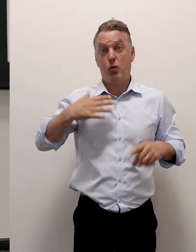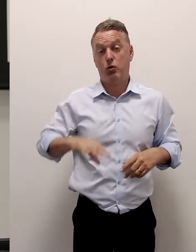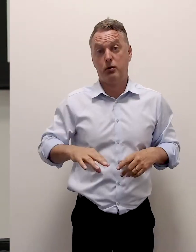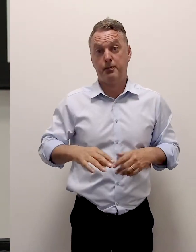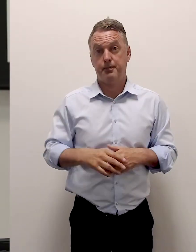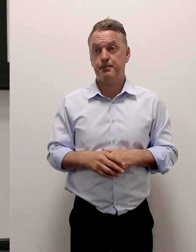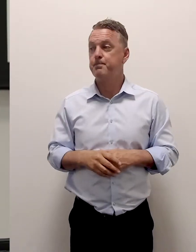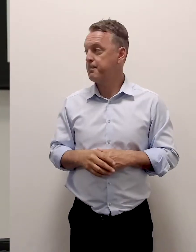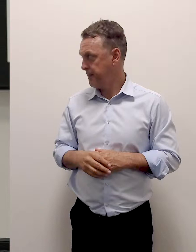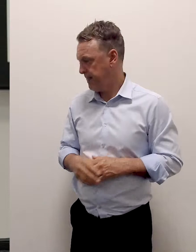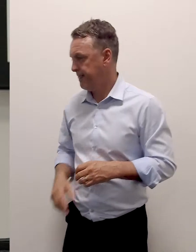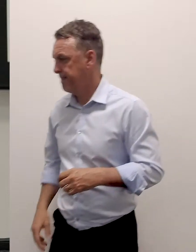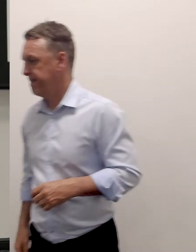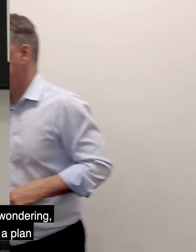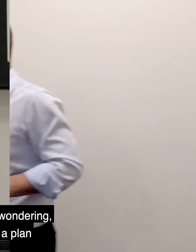want.